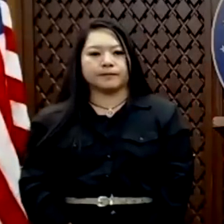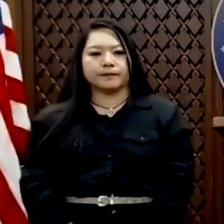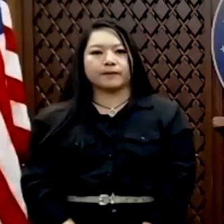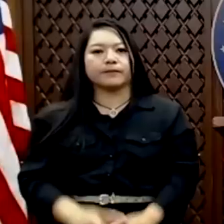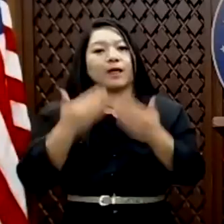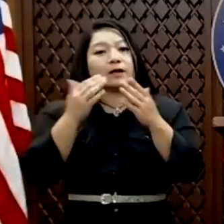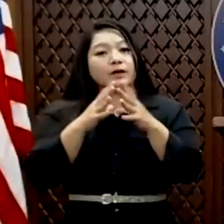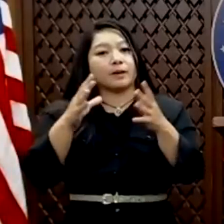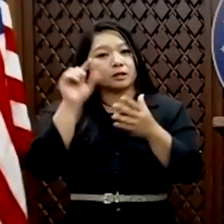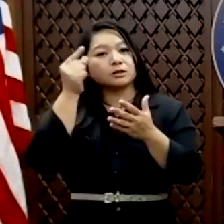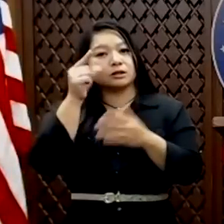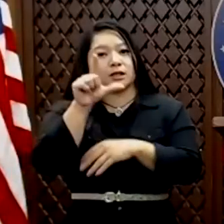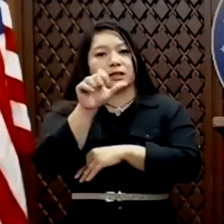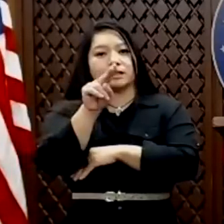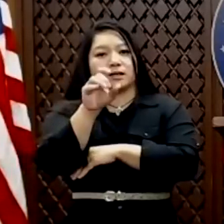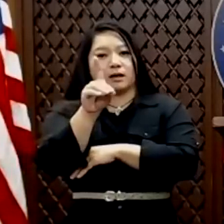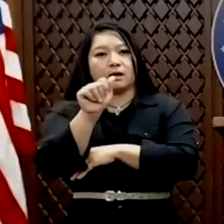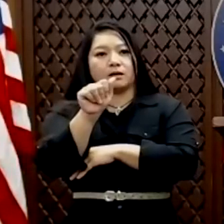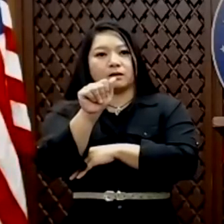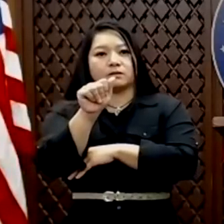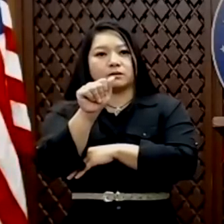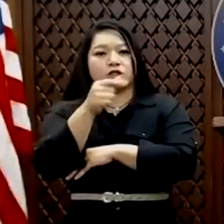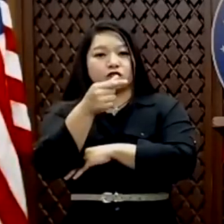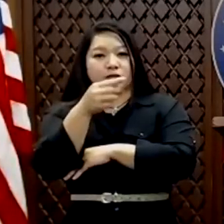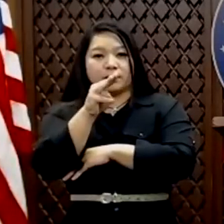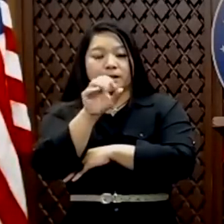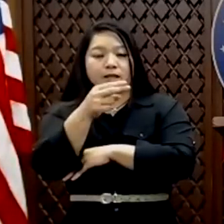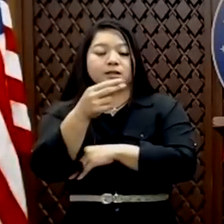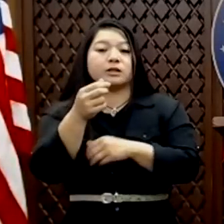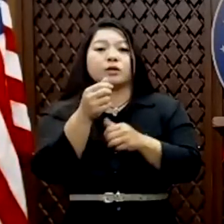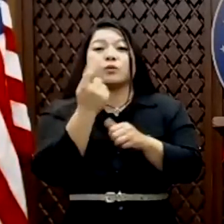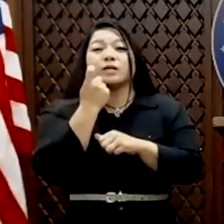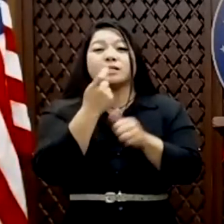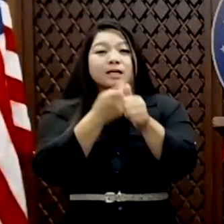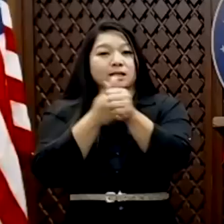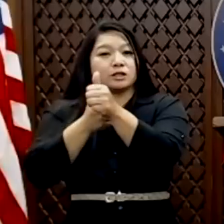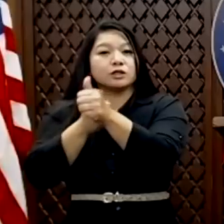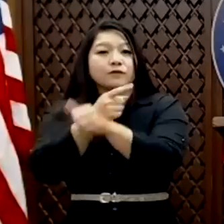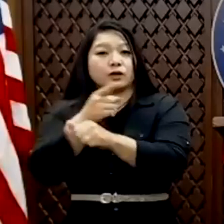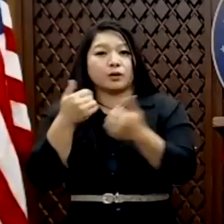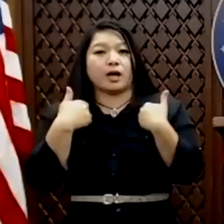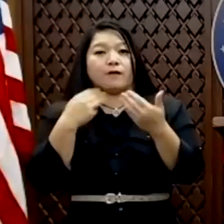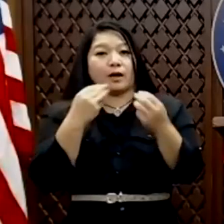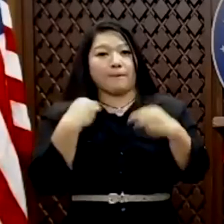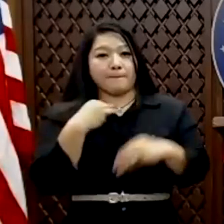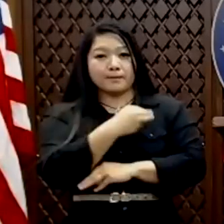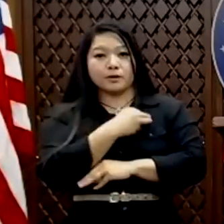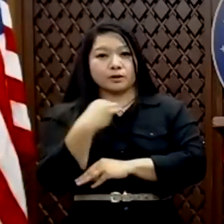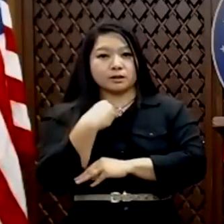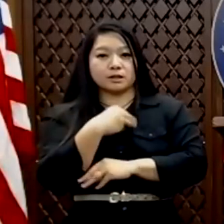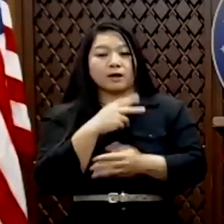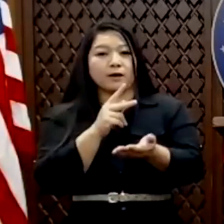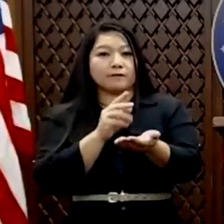Thank you very much, Linda. Recently, I told each of you that members of my physician advisory group